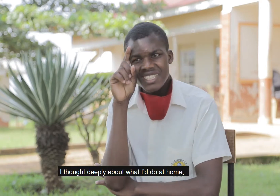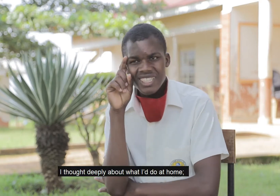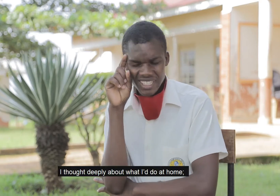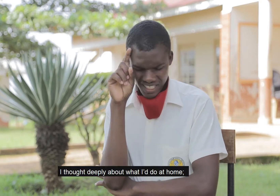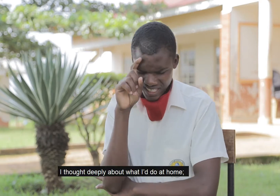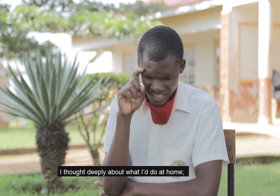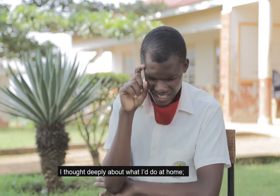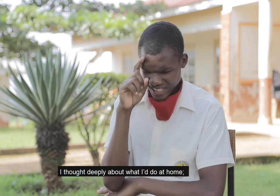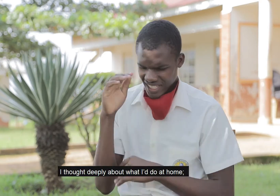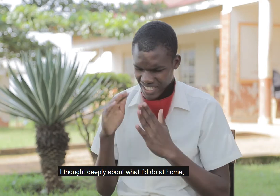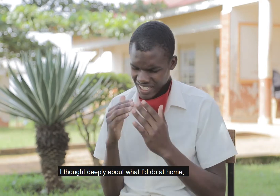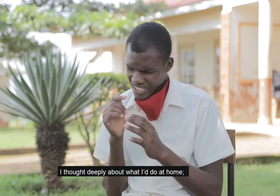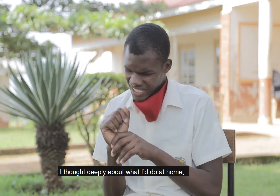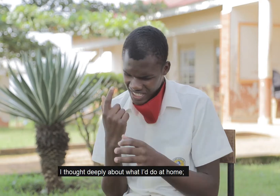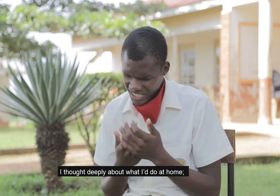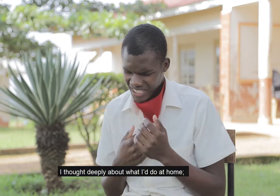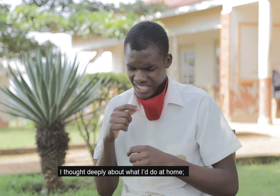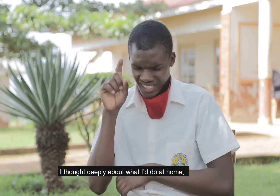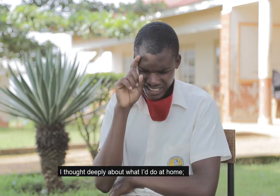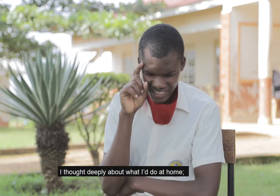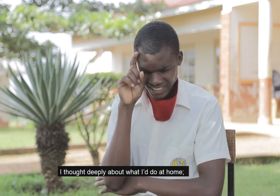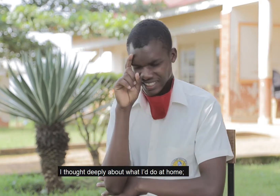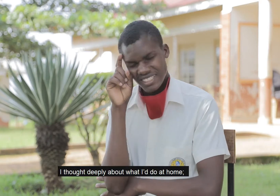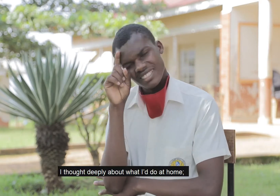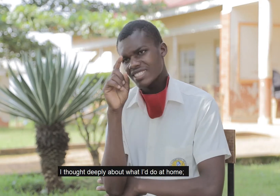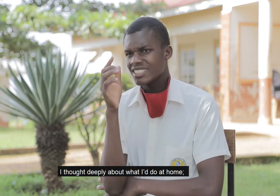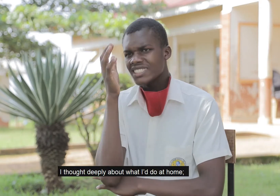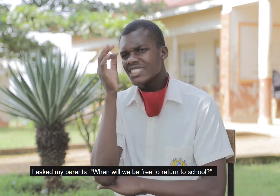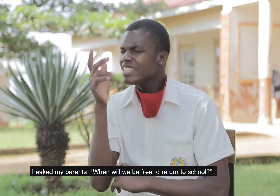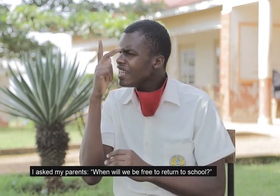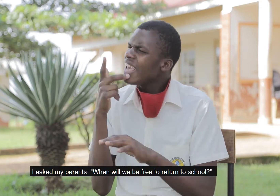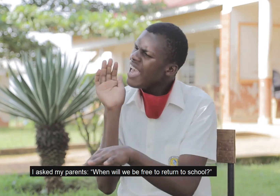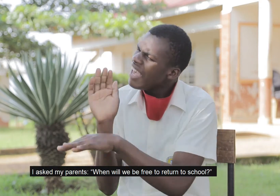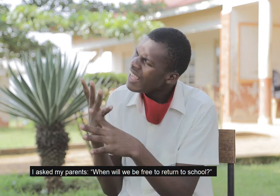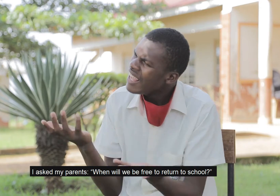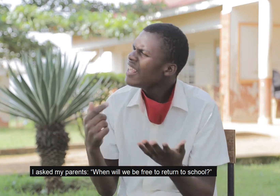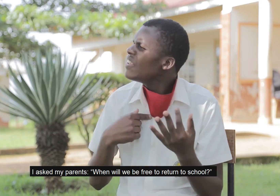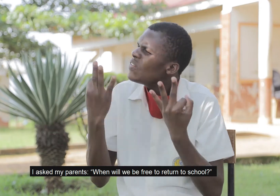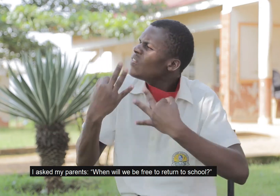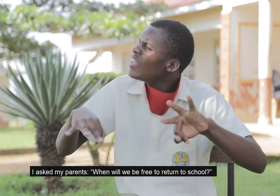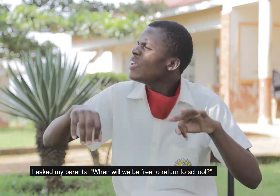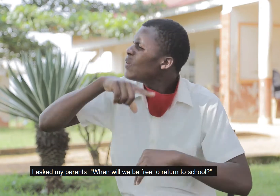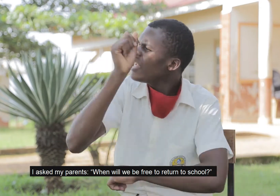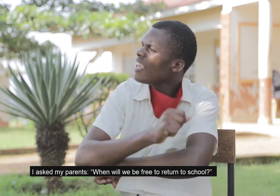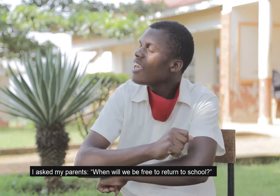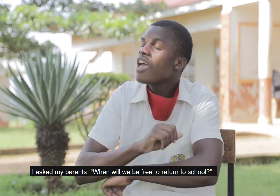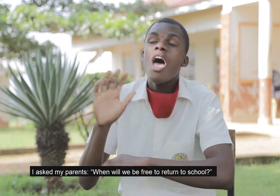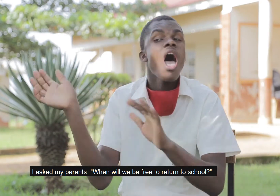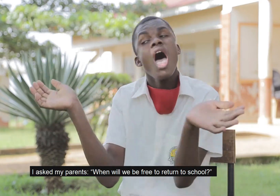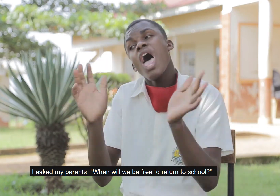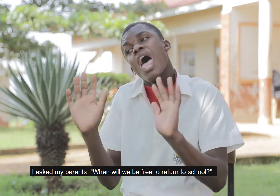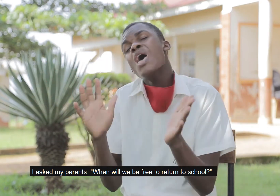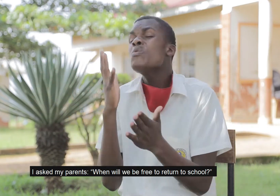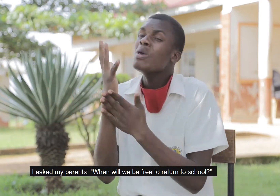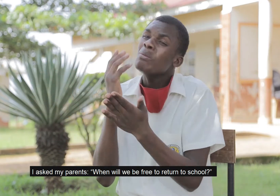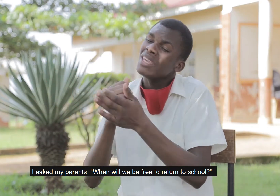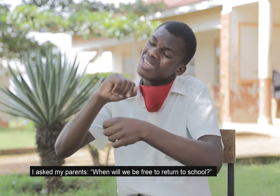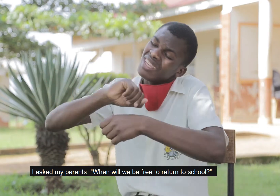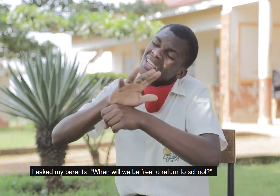Thought deeply about what I would do at home. I asked my parents, when will we be free to return to